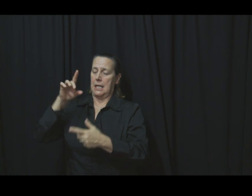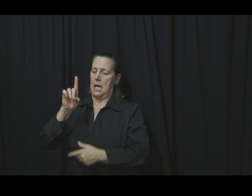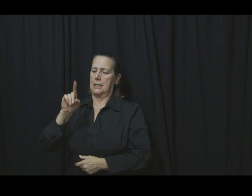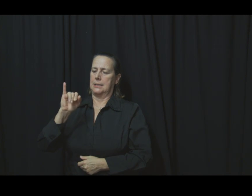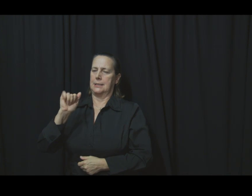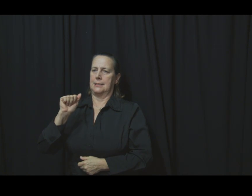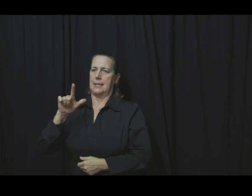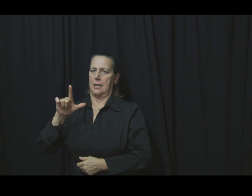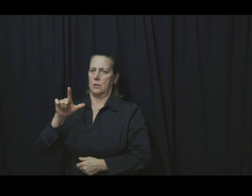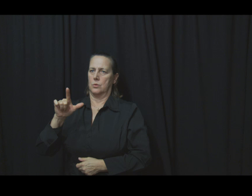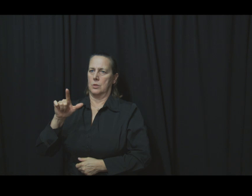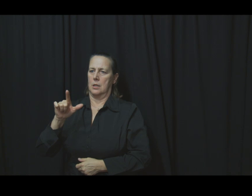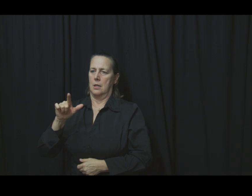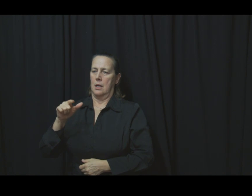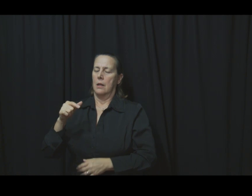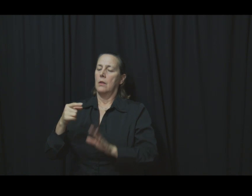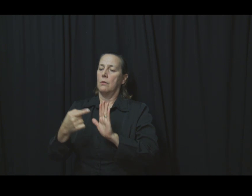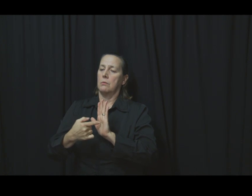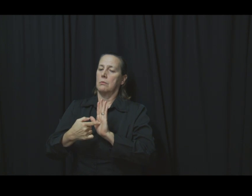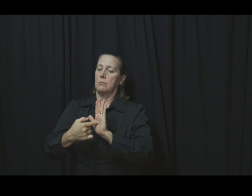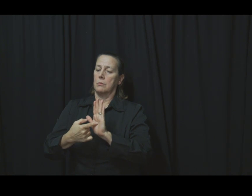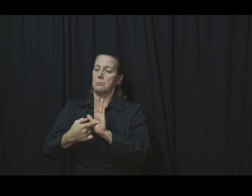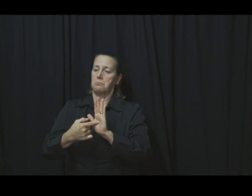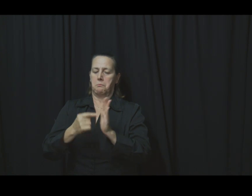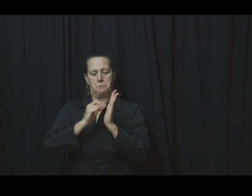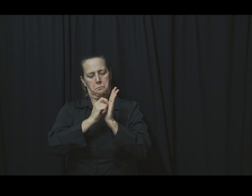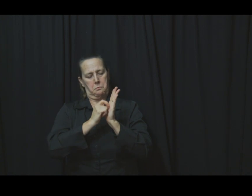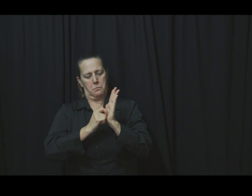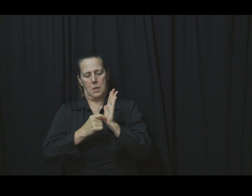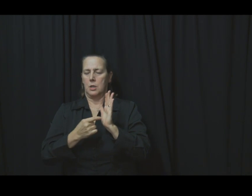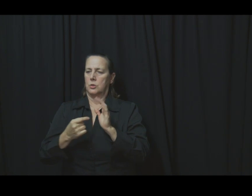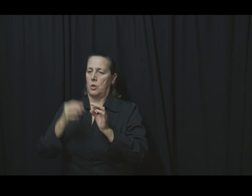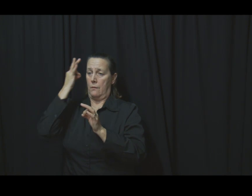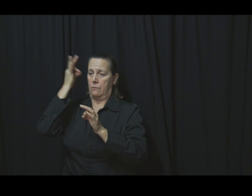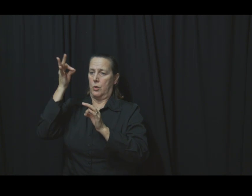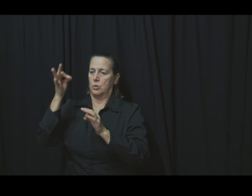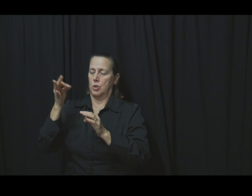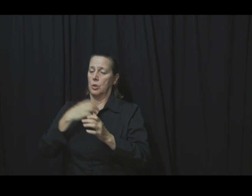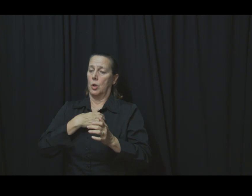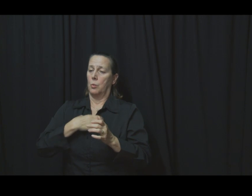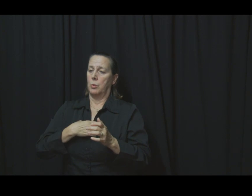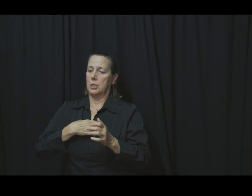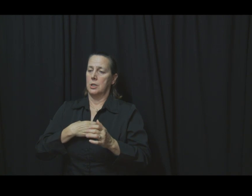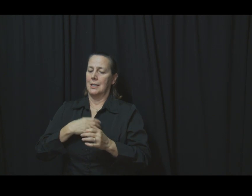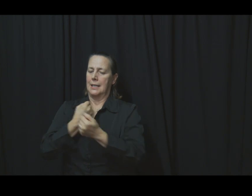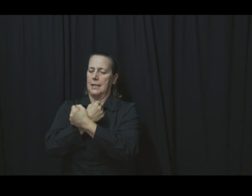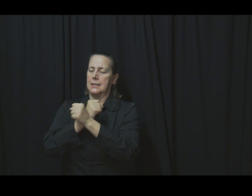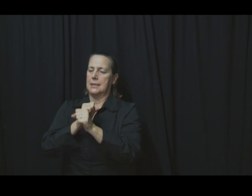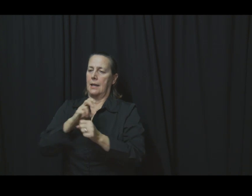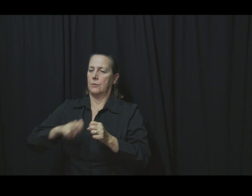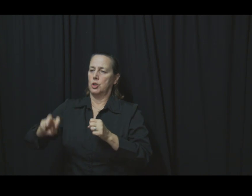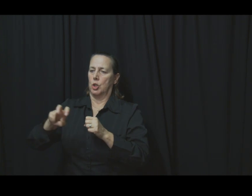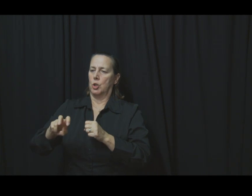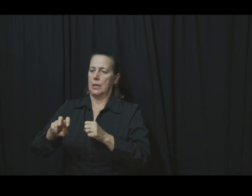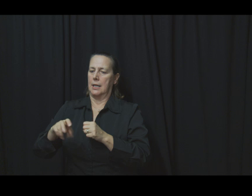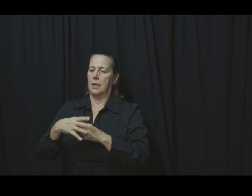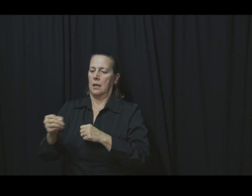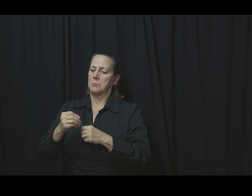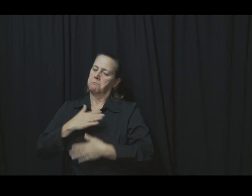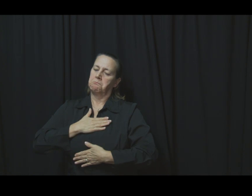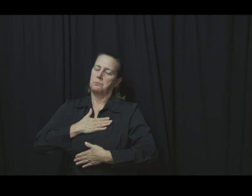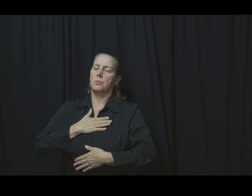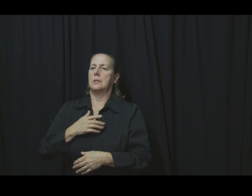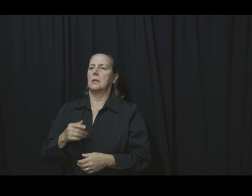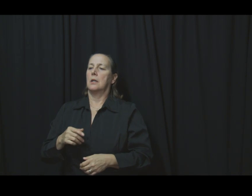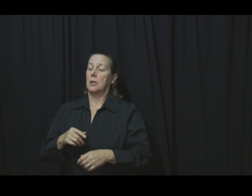bear an inscription to the future. To those who visit here, we wish a safe journey and the joy of discovery. It's inherently optimistic